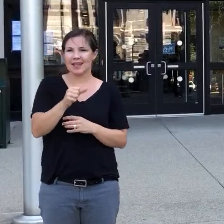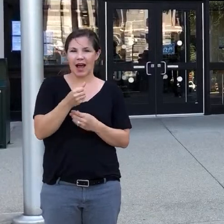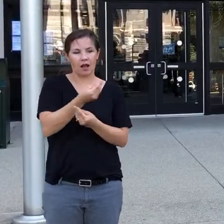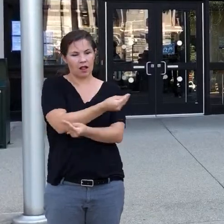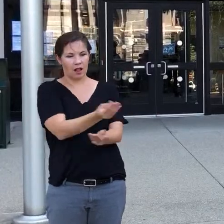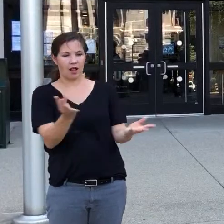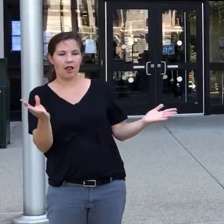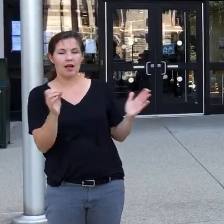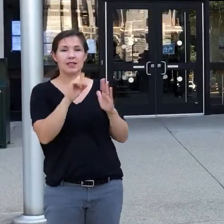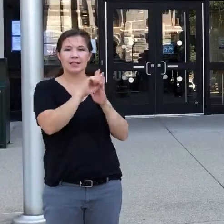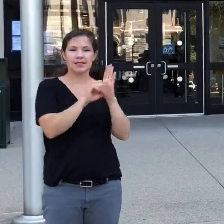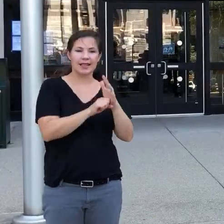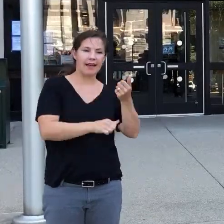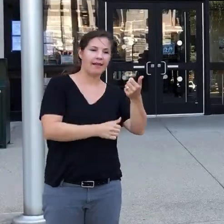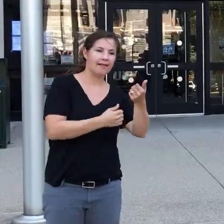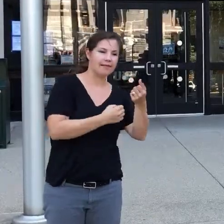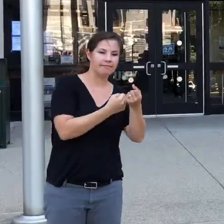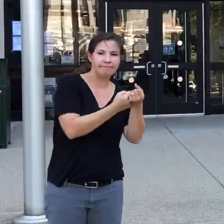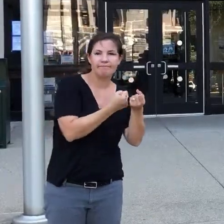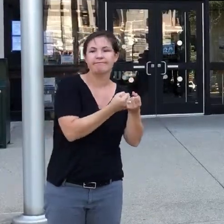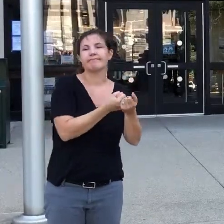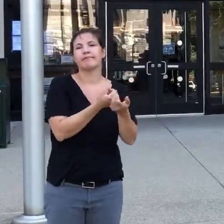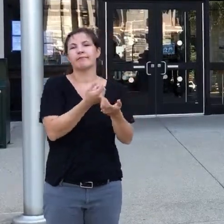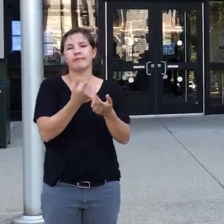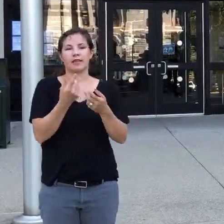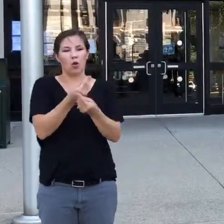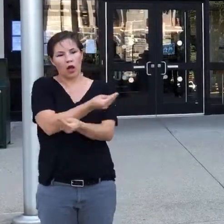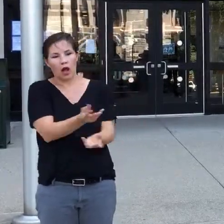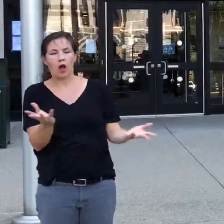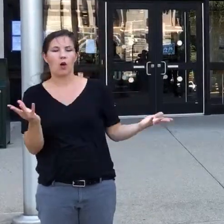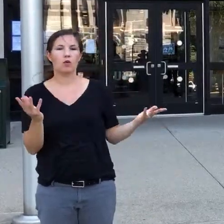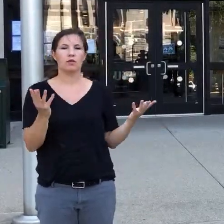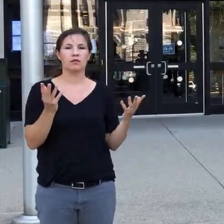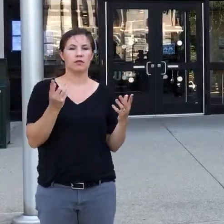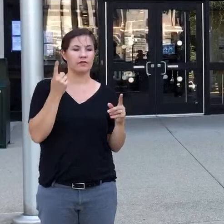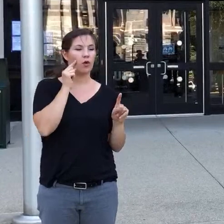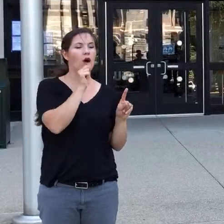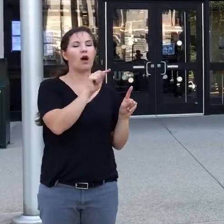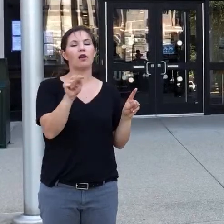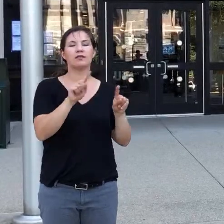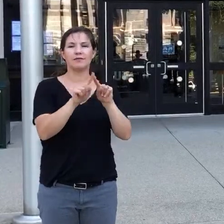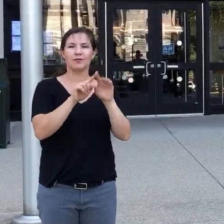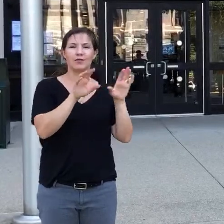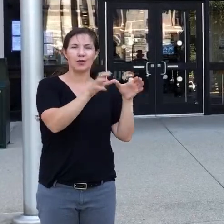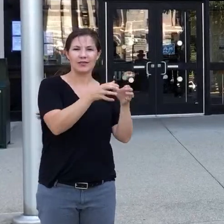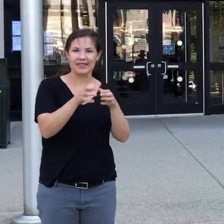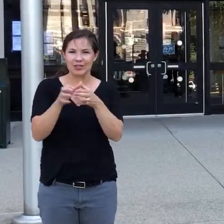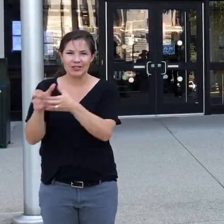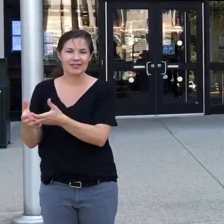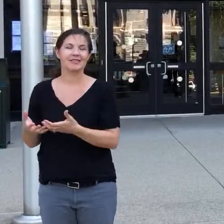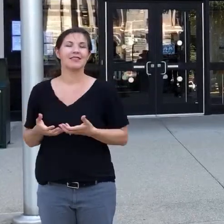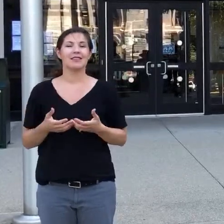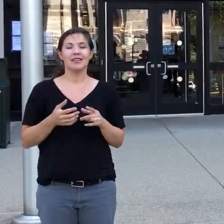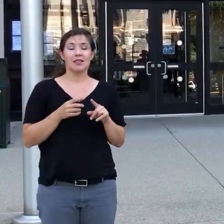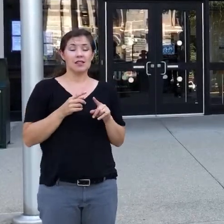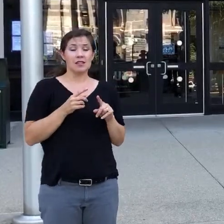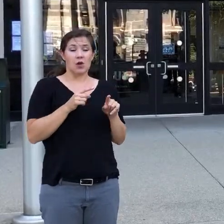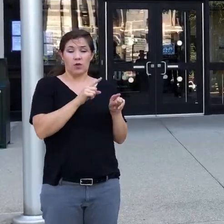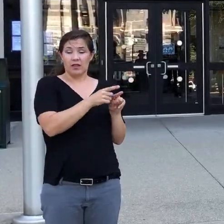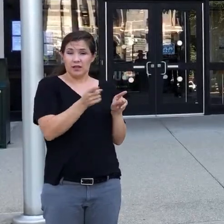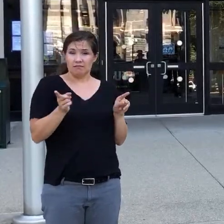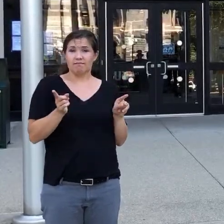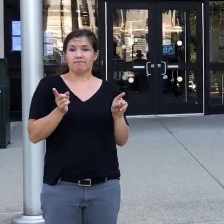counties, that goes out, and there's a county share with that goes out to these organizations. And at the time that these organizations